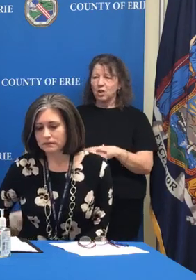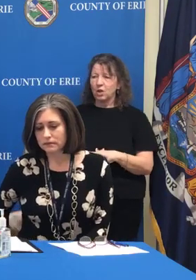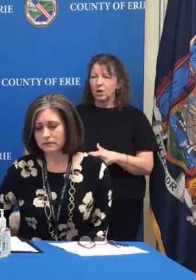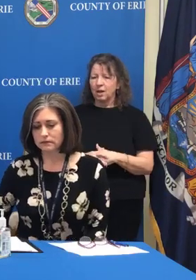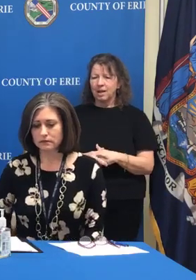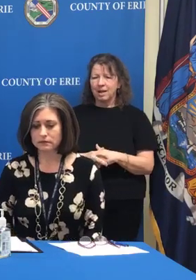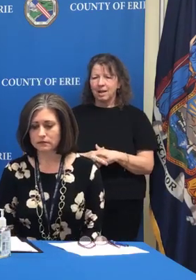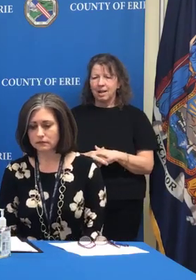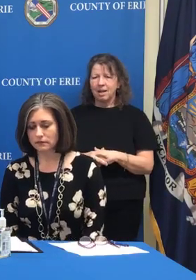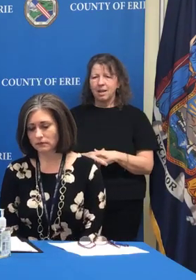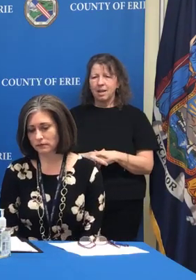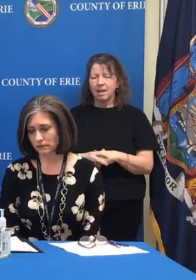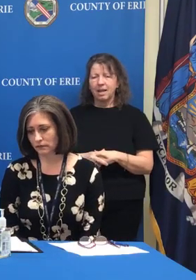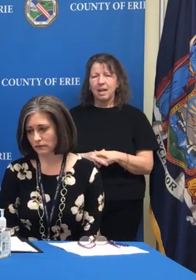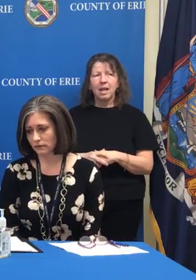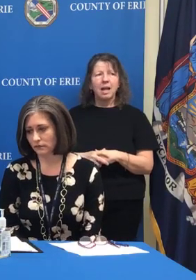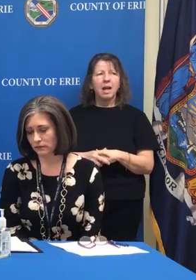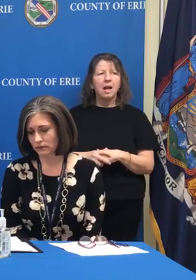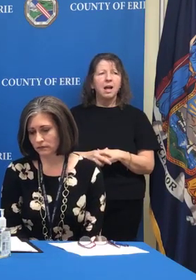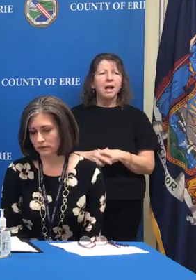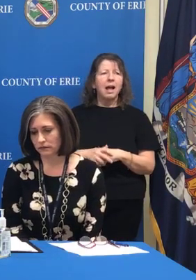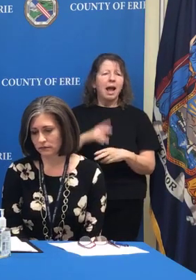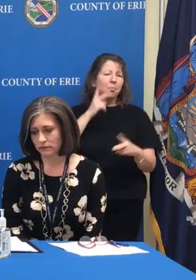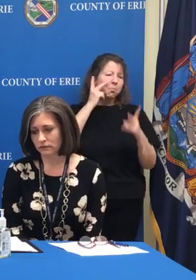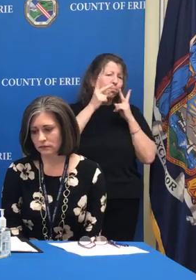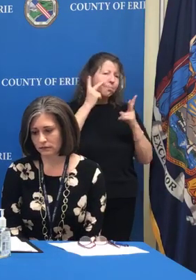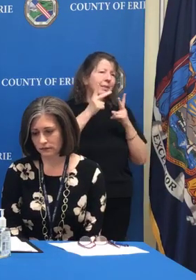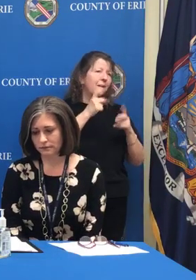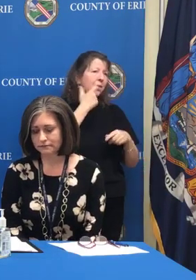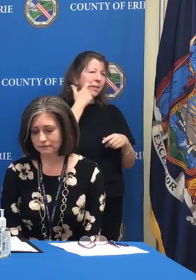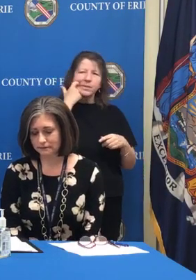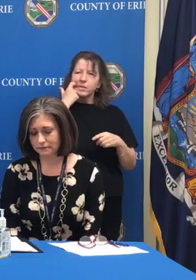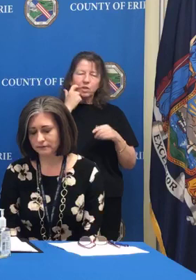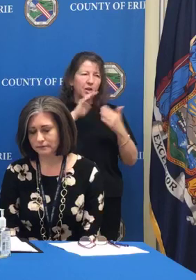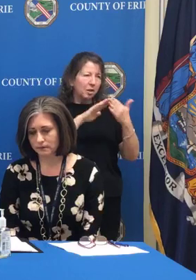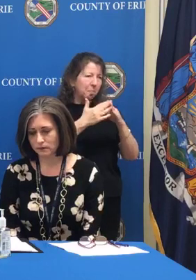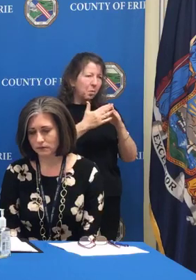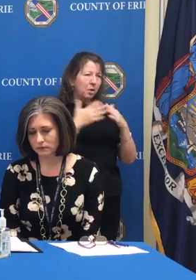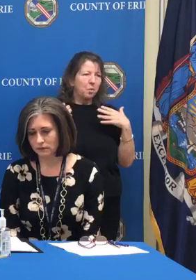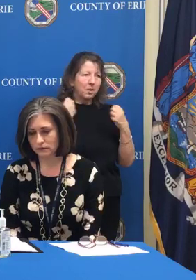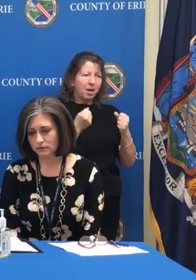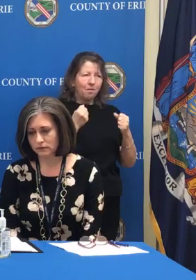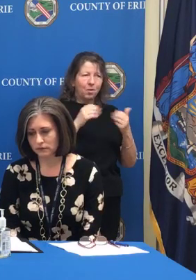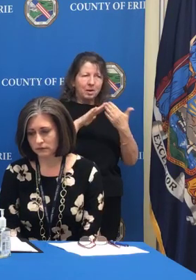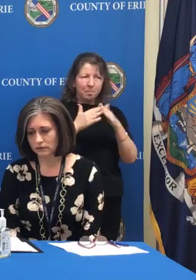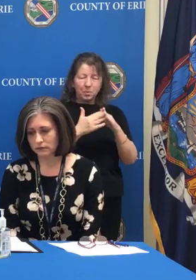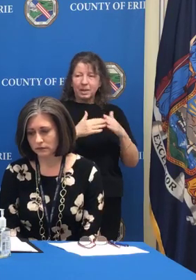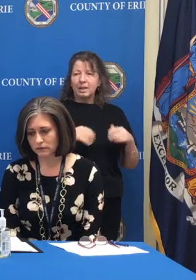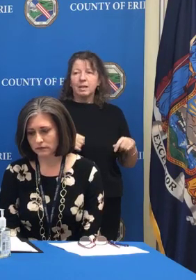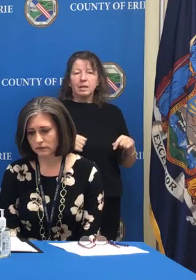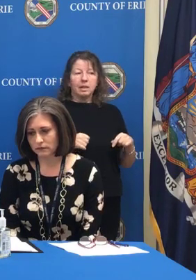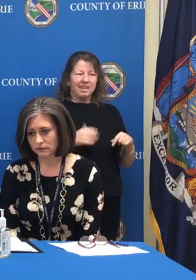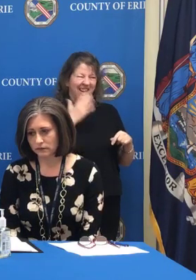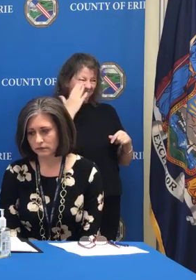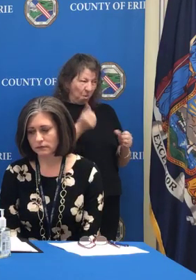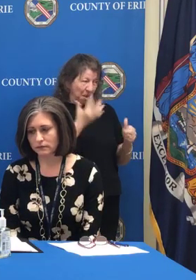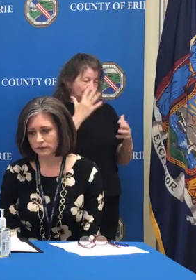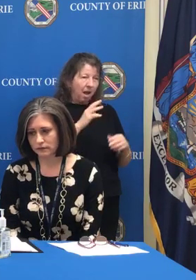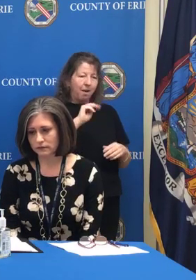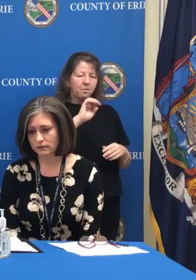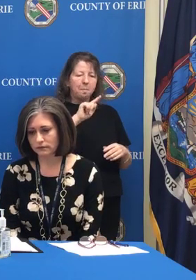been looking into what's been going on within the addiction recovery community. I know there are a lot of concerns about the methadone